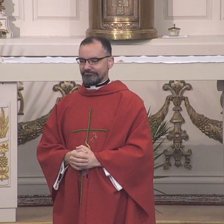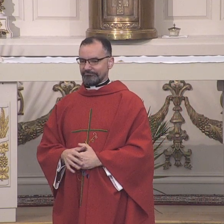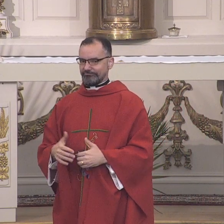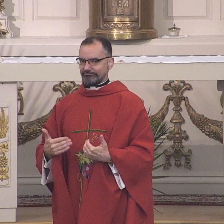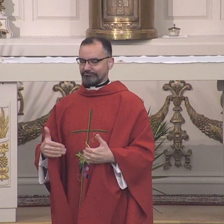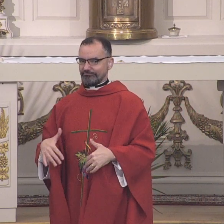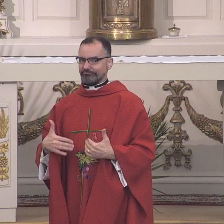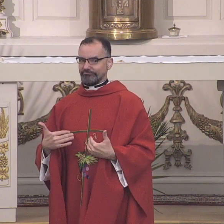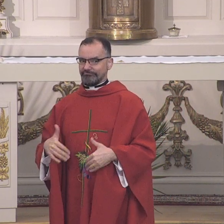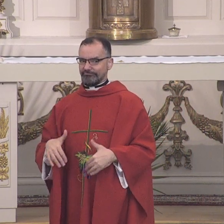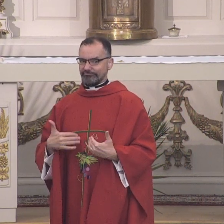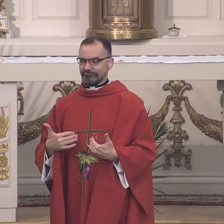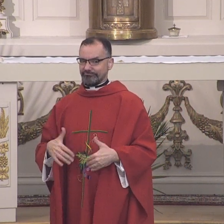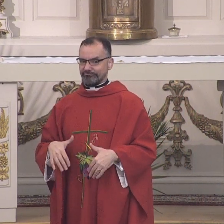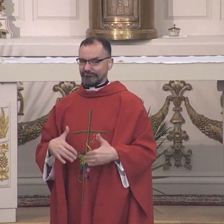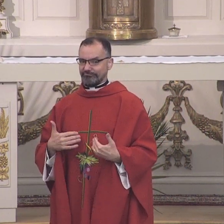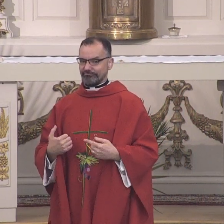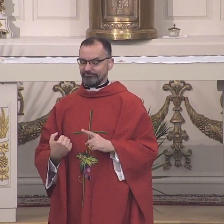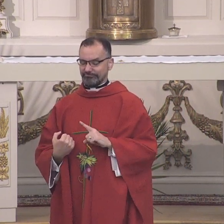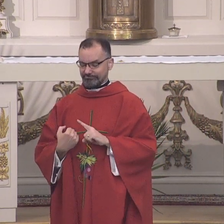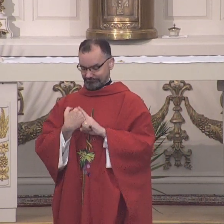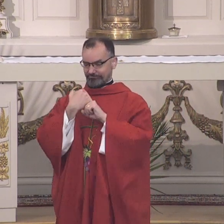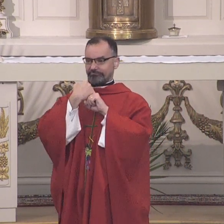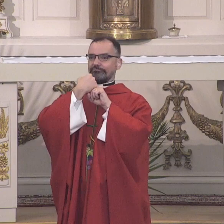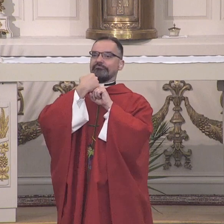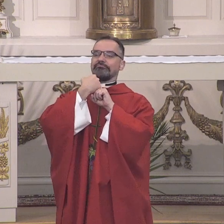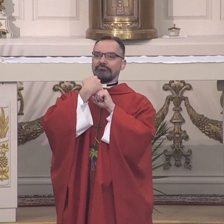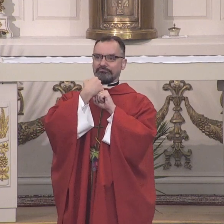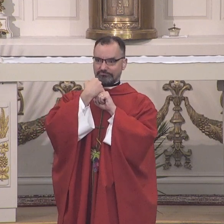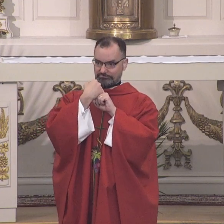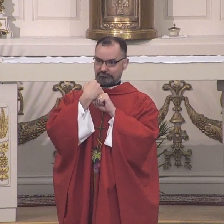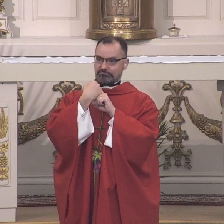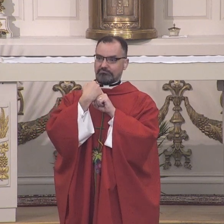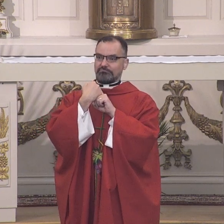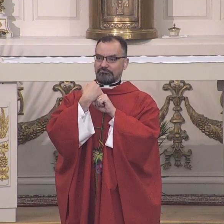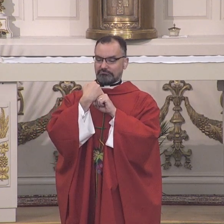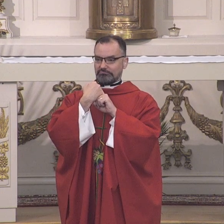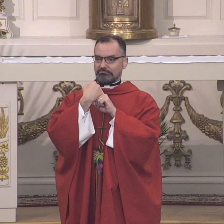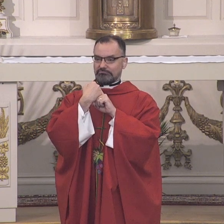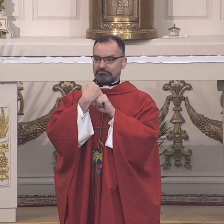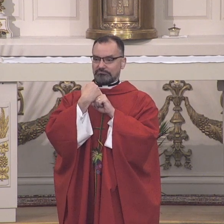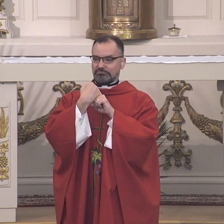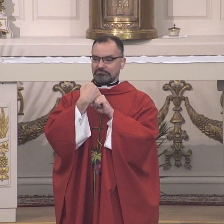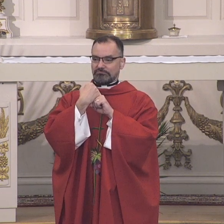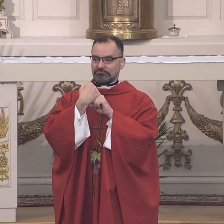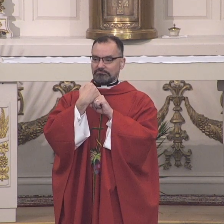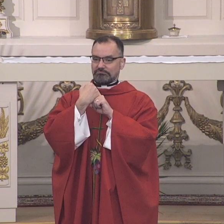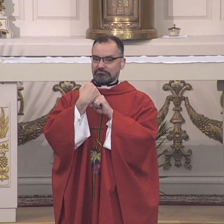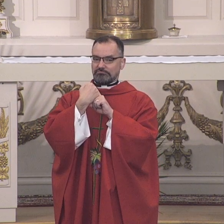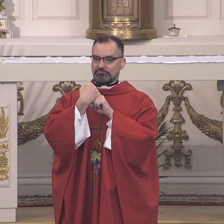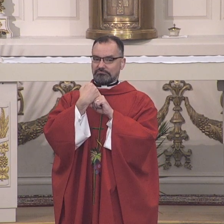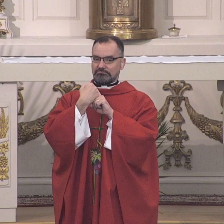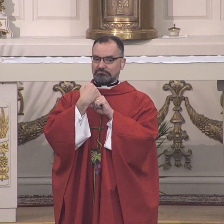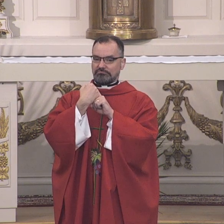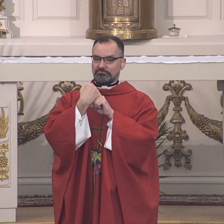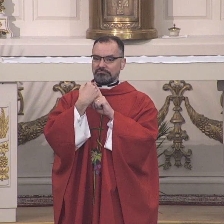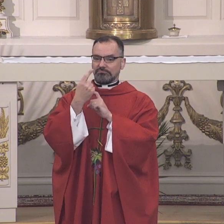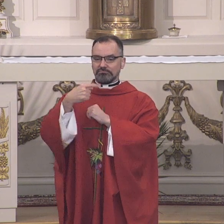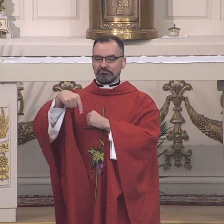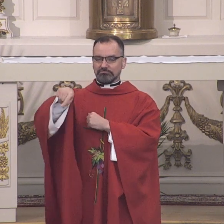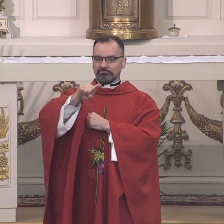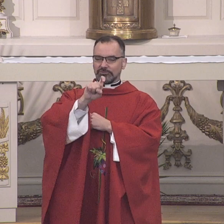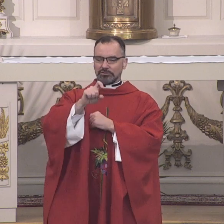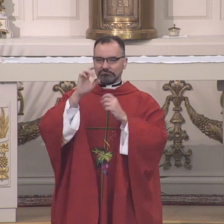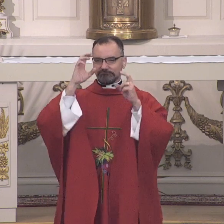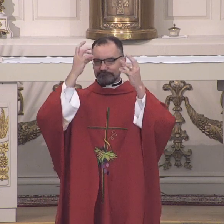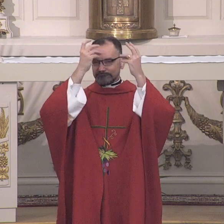For us, it might beat us, but Jesus shows us that there is victory. There can be victory in our turmoil, in the